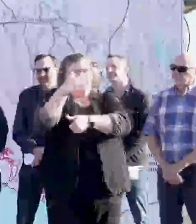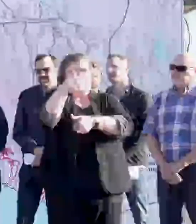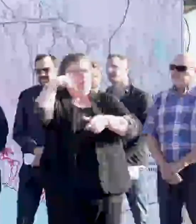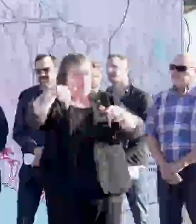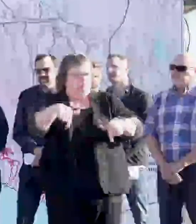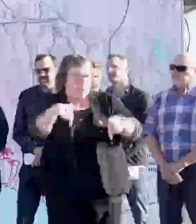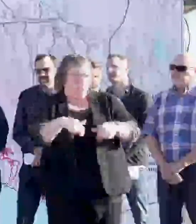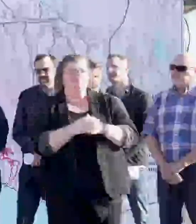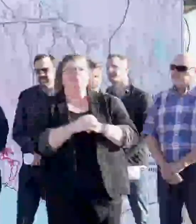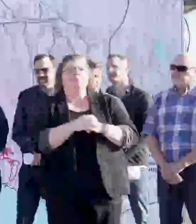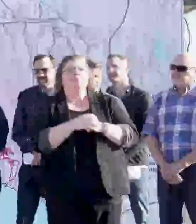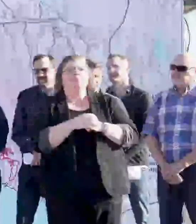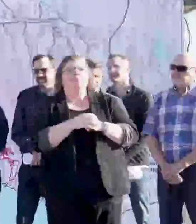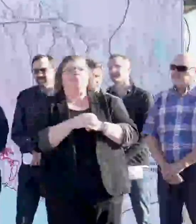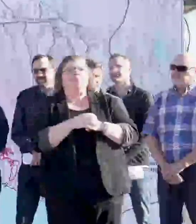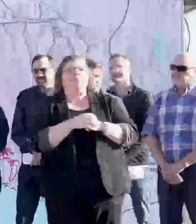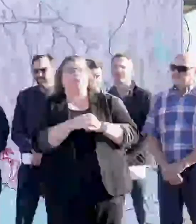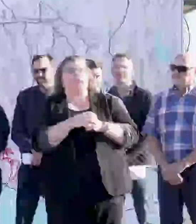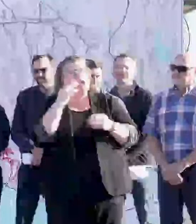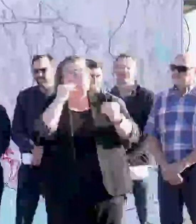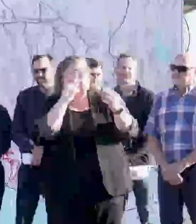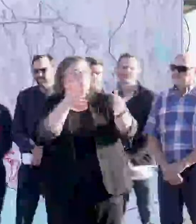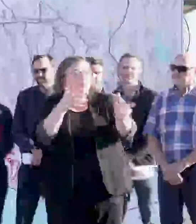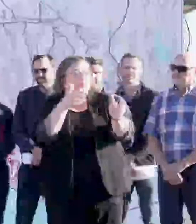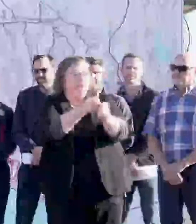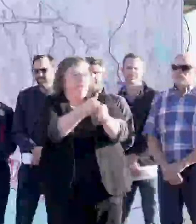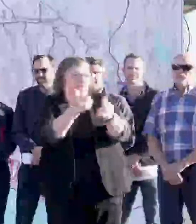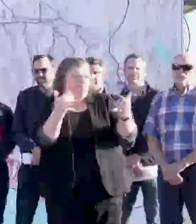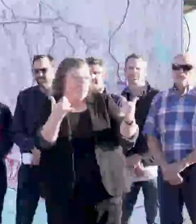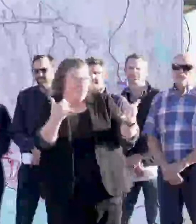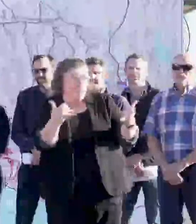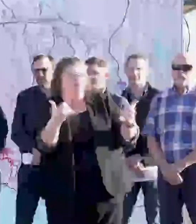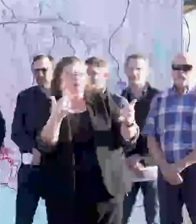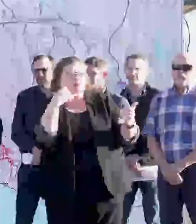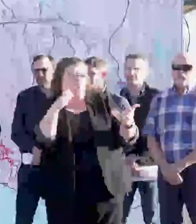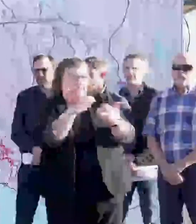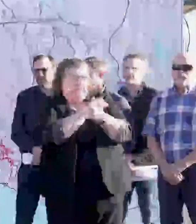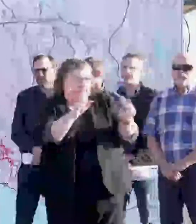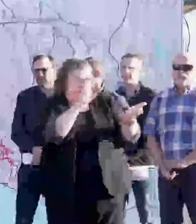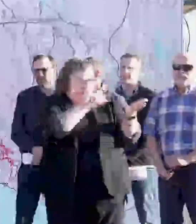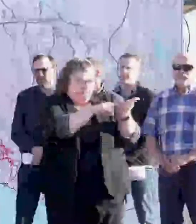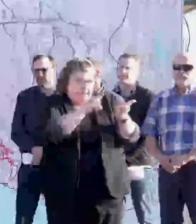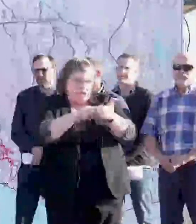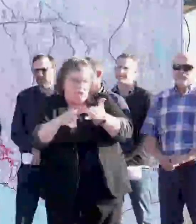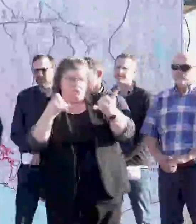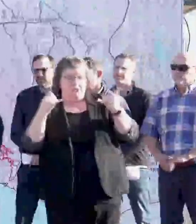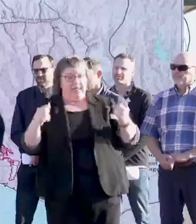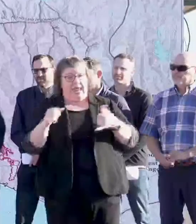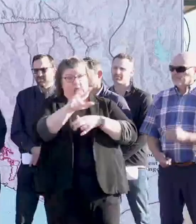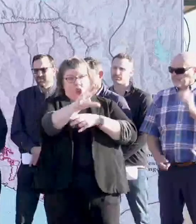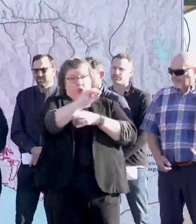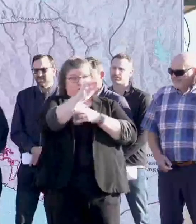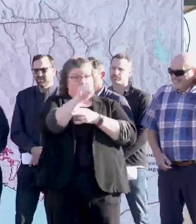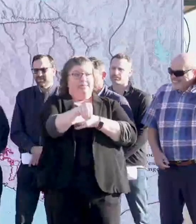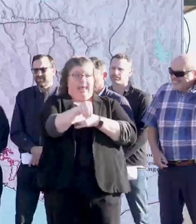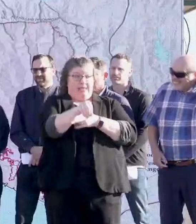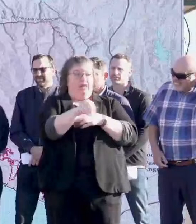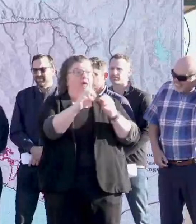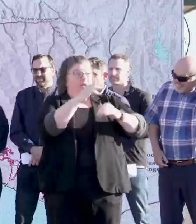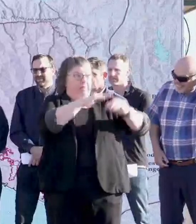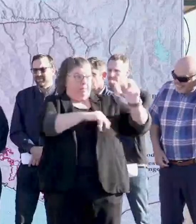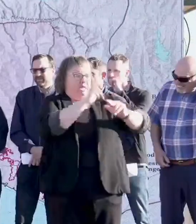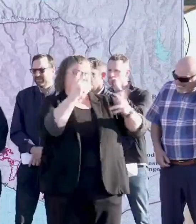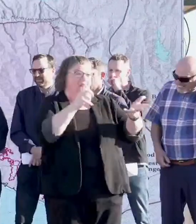want to give you an update on where we stand with our damage inspections. Today we are at 30% damage inspections